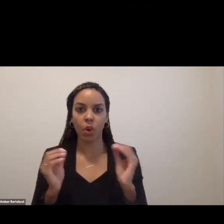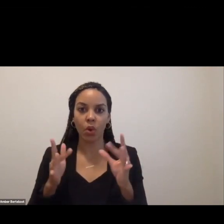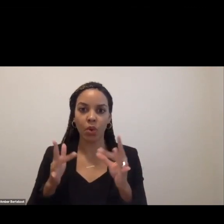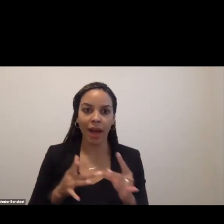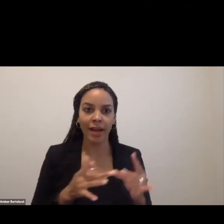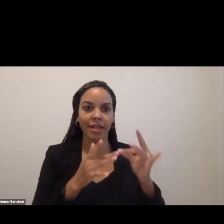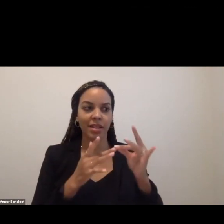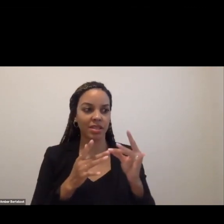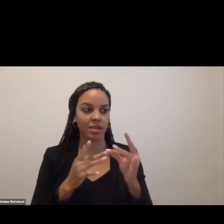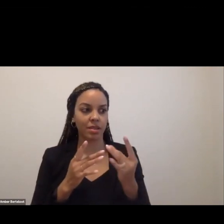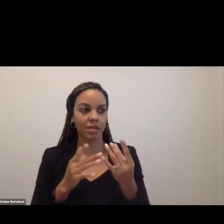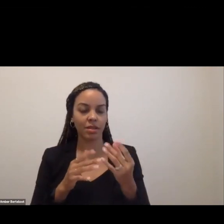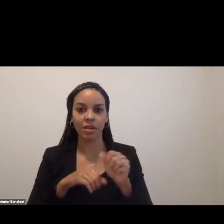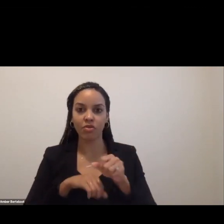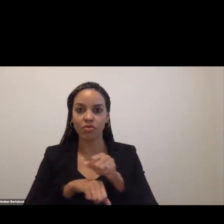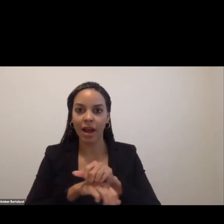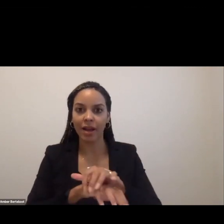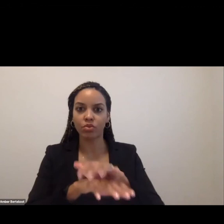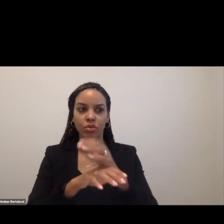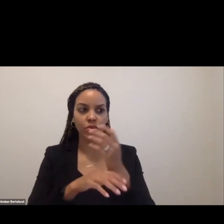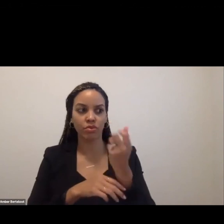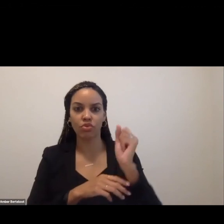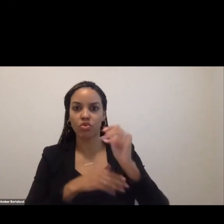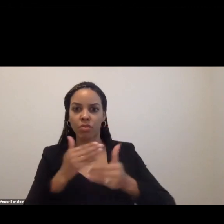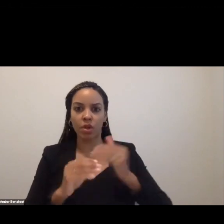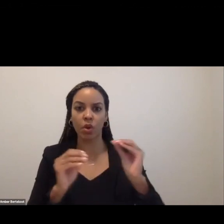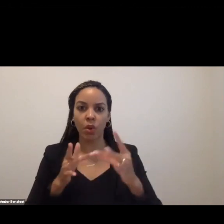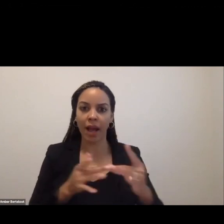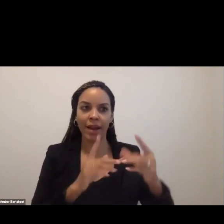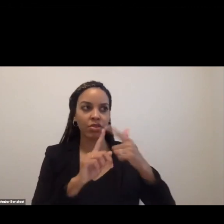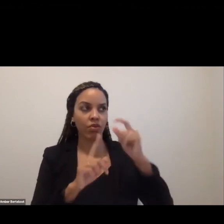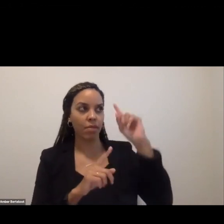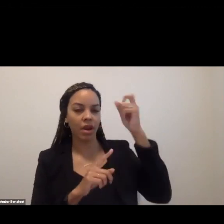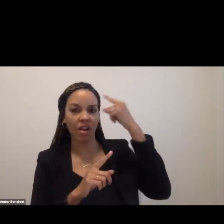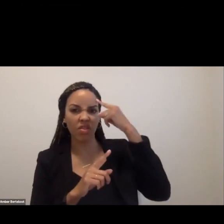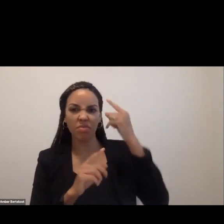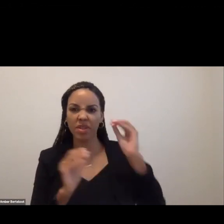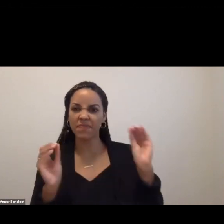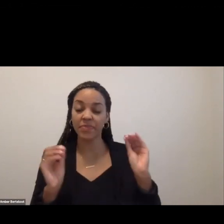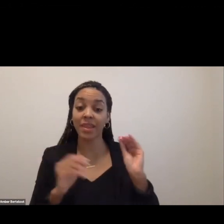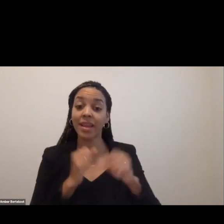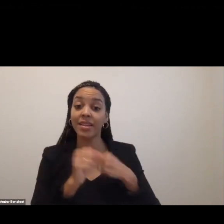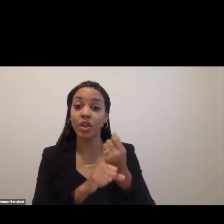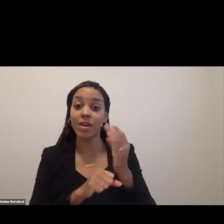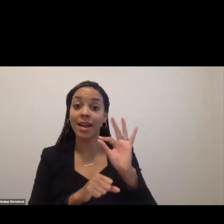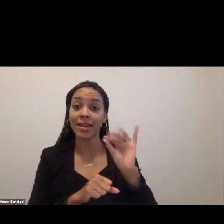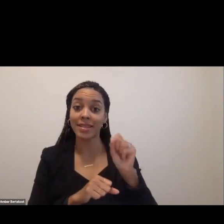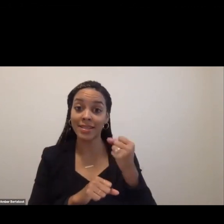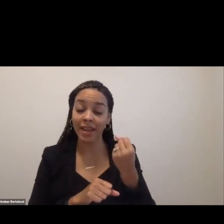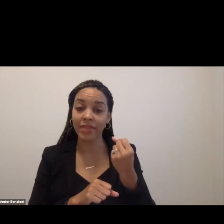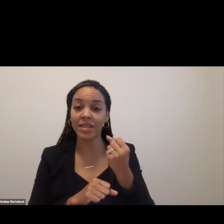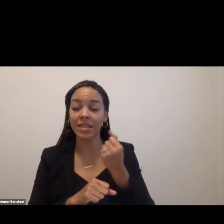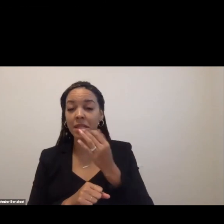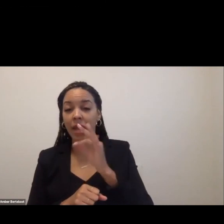from governments. In the 1970s and 80s, artist residencies